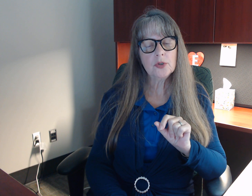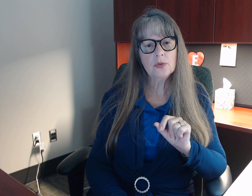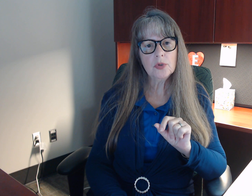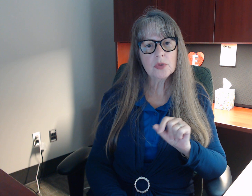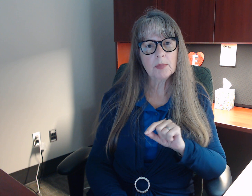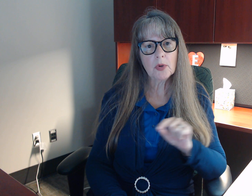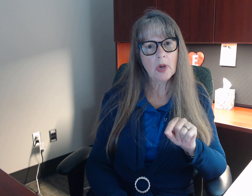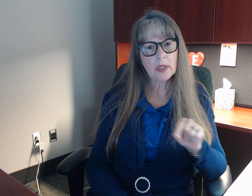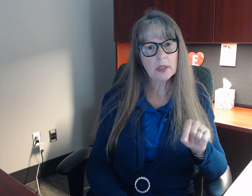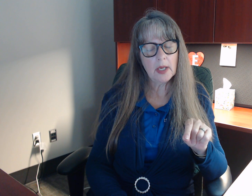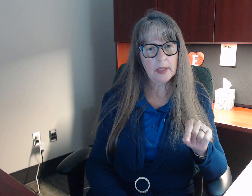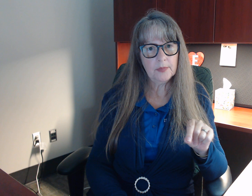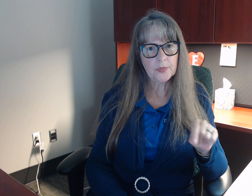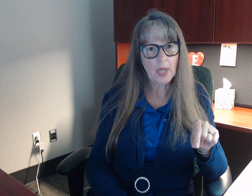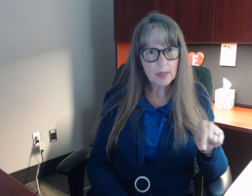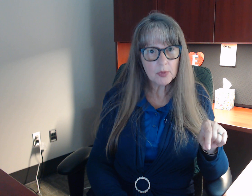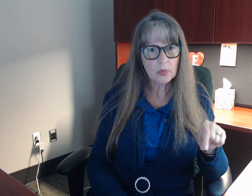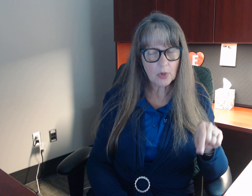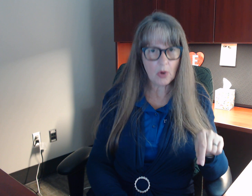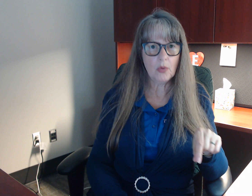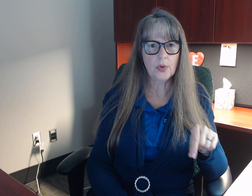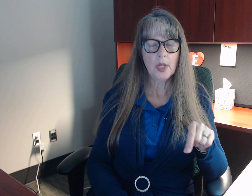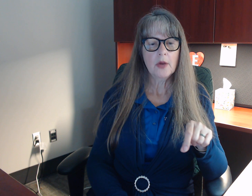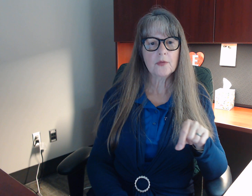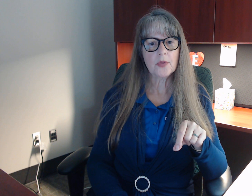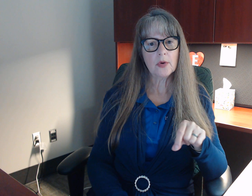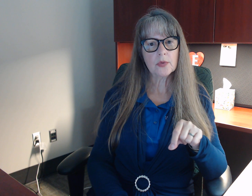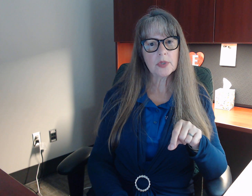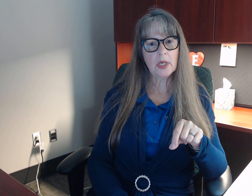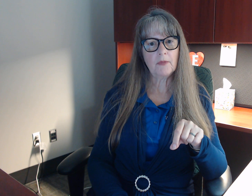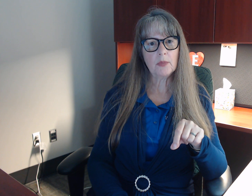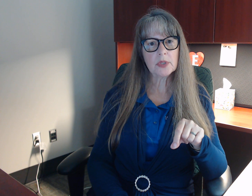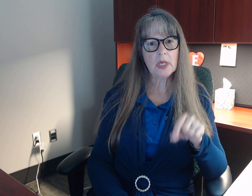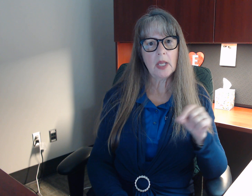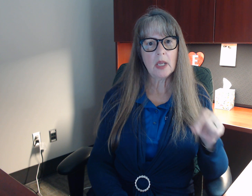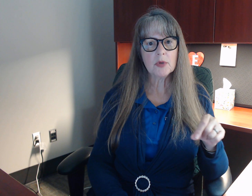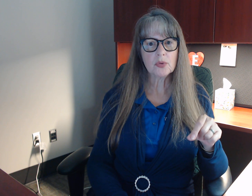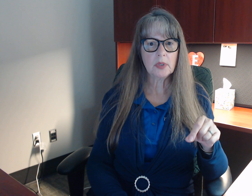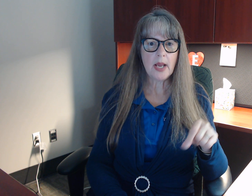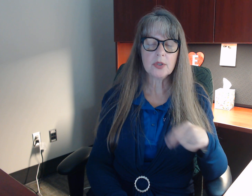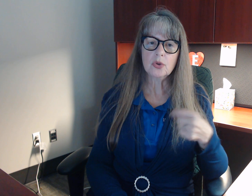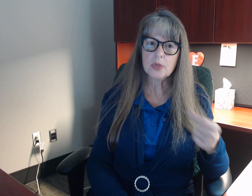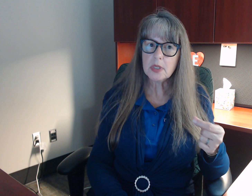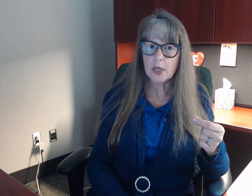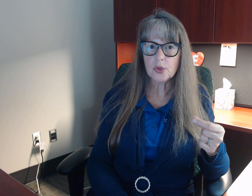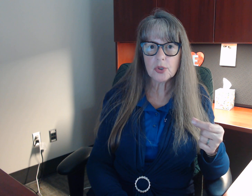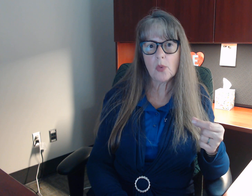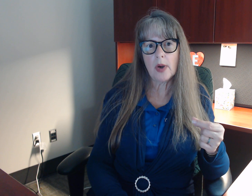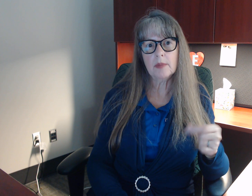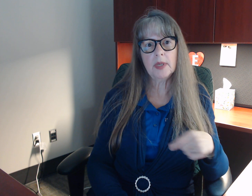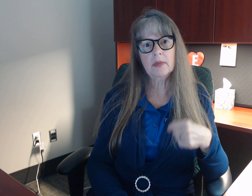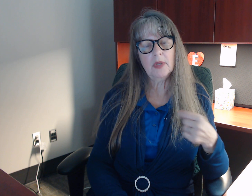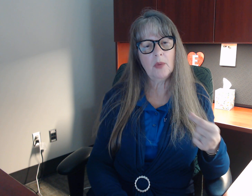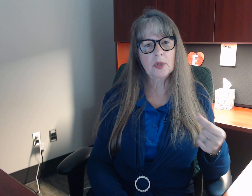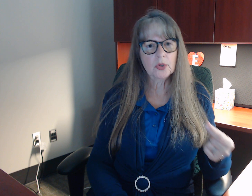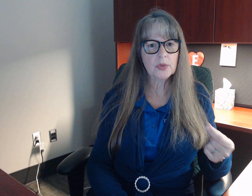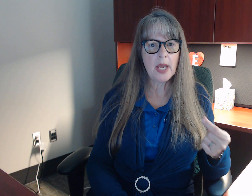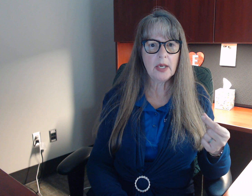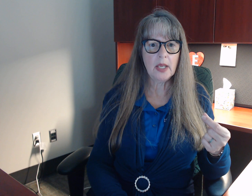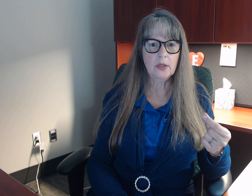use the periodic table code for those. And if I was in a chemistry class and using nitrogen quite a bit, then I would learn that and use